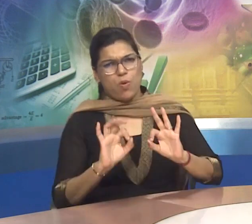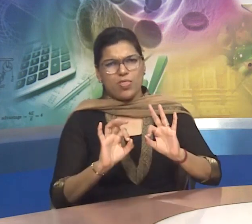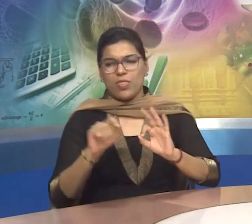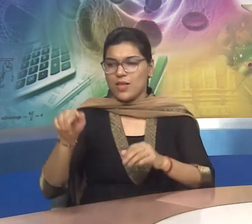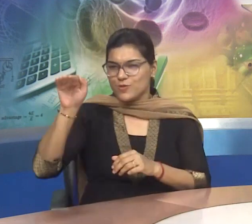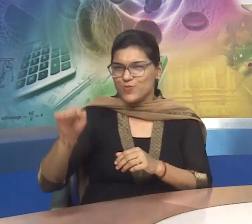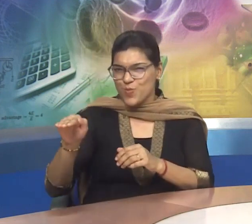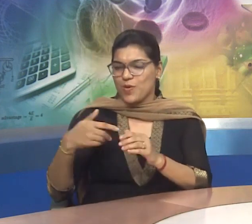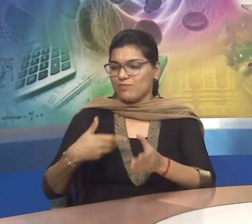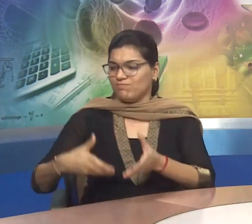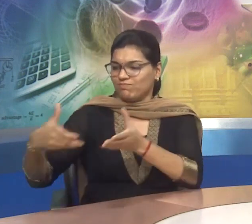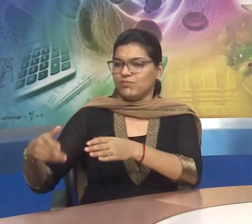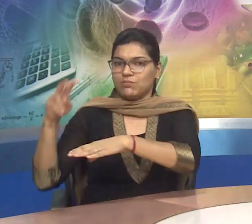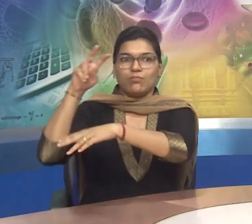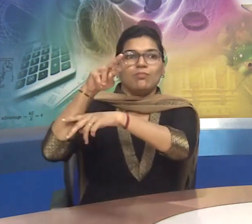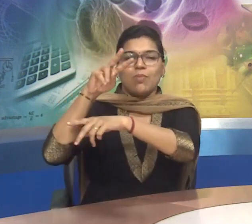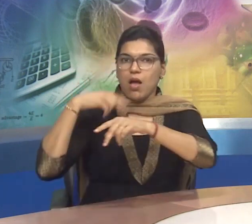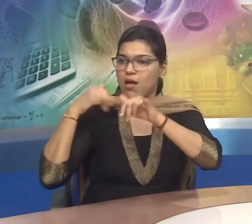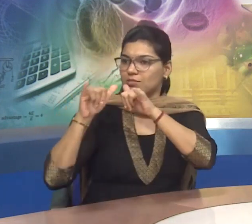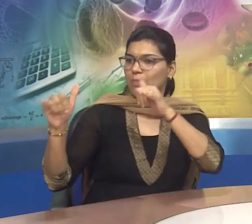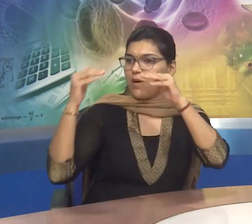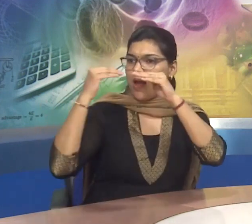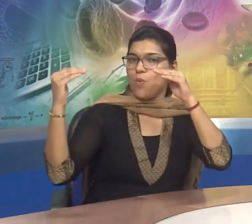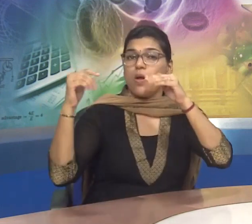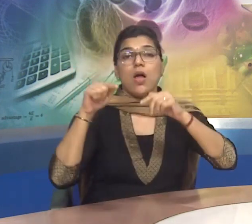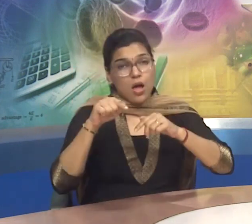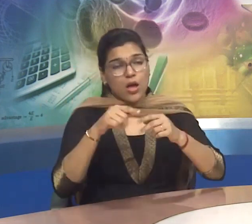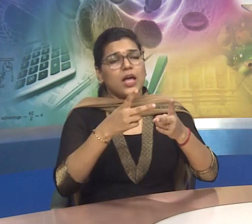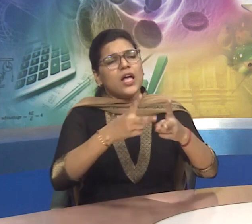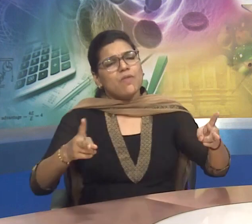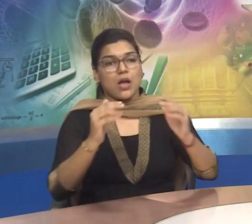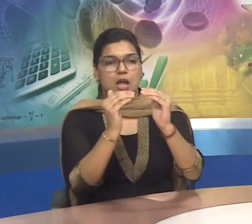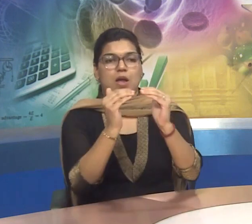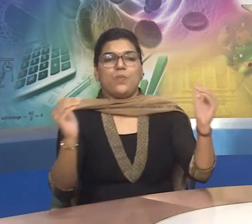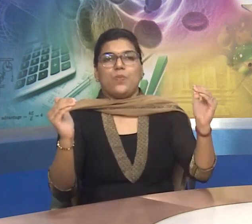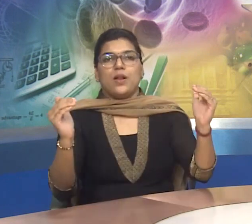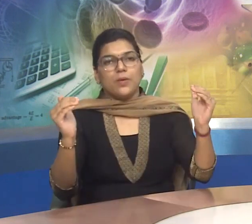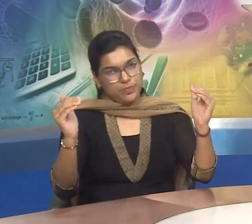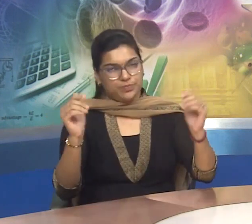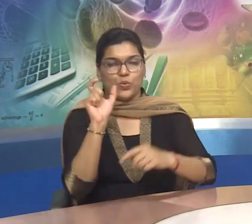are standing on a table, but they are not equal. So, it should be equal.